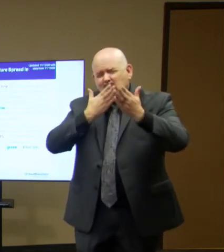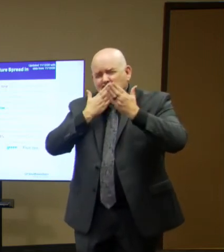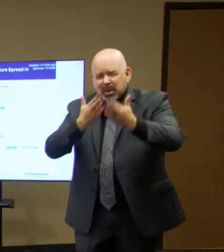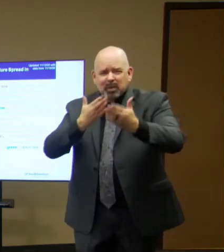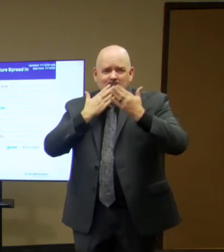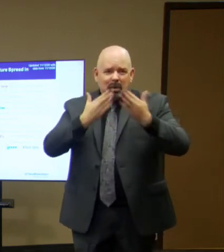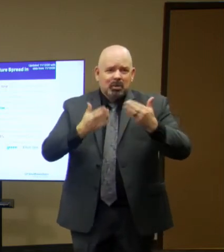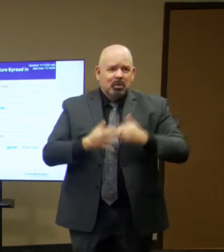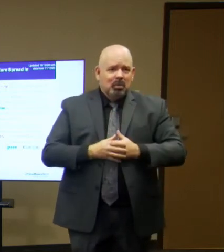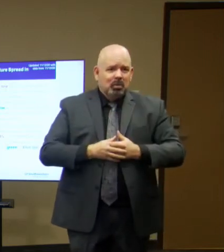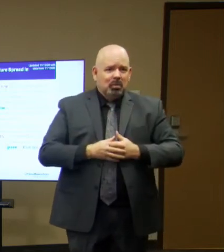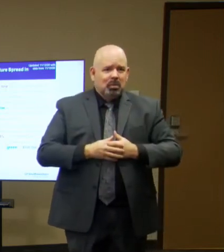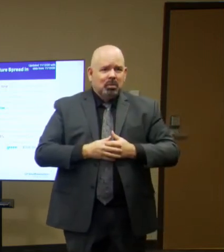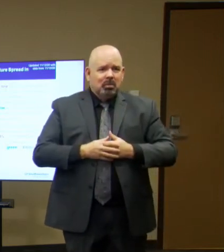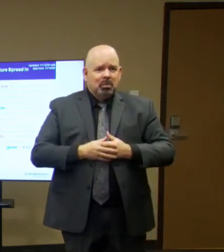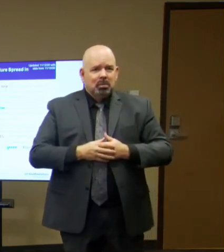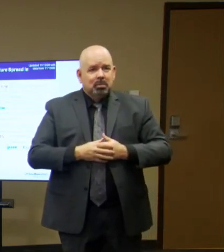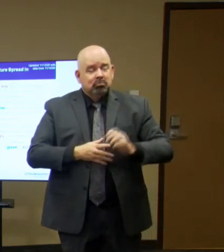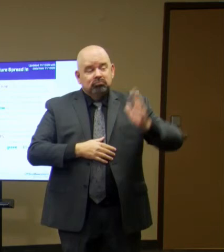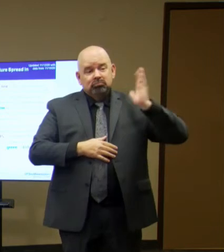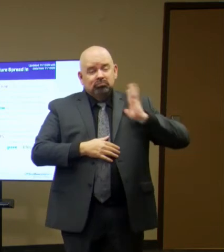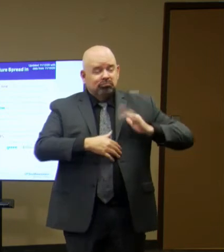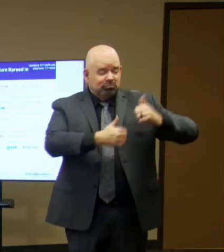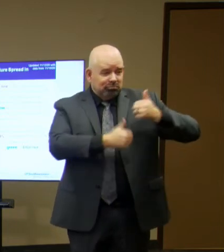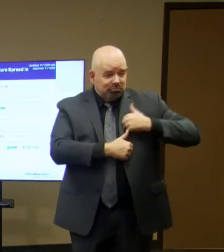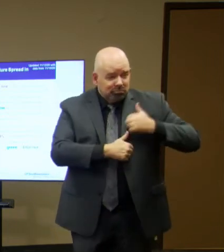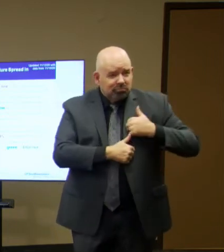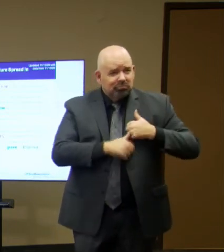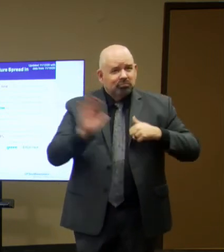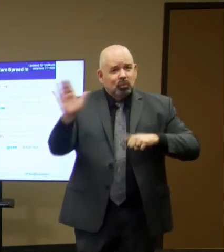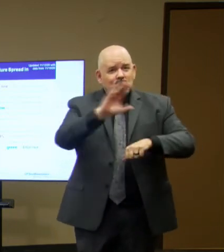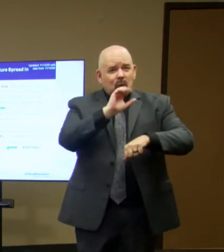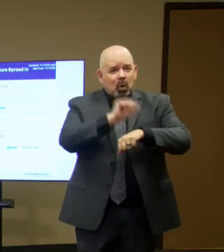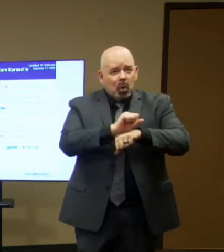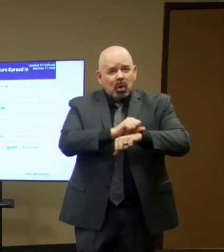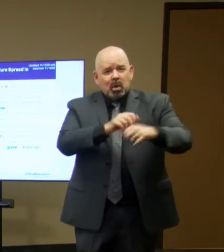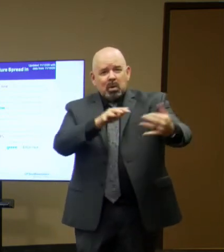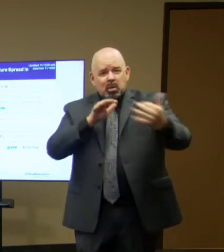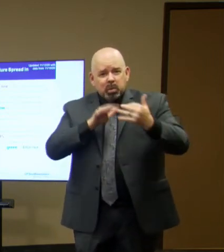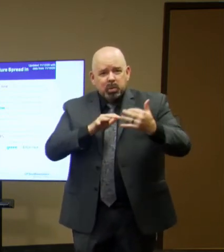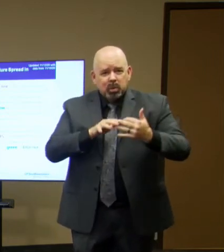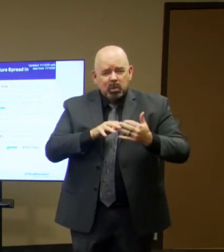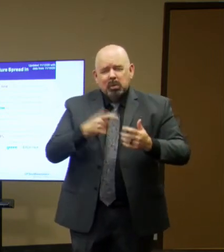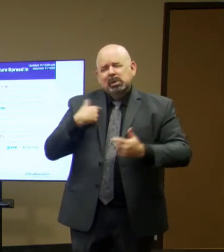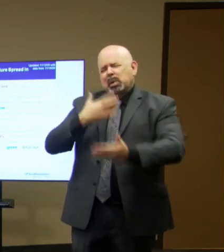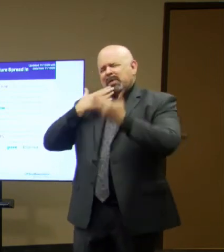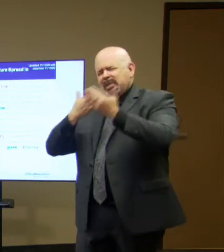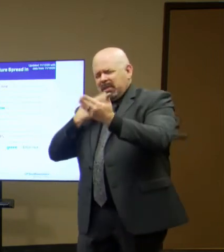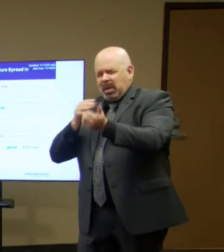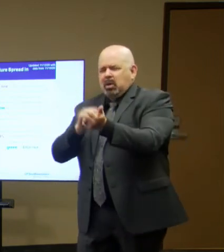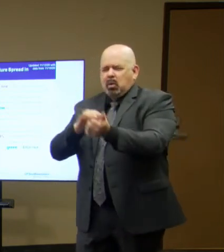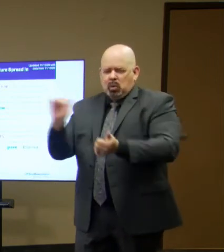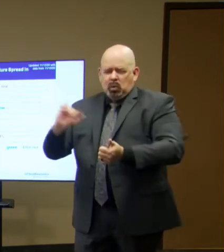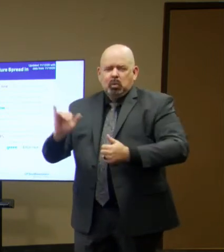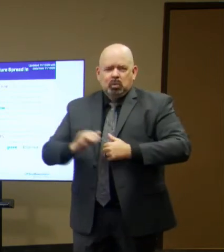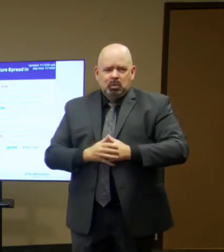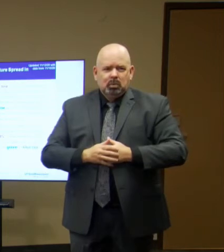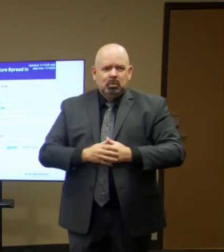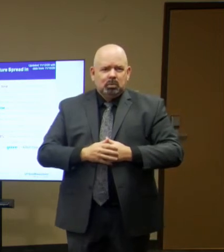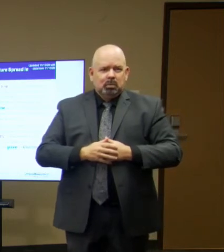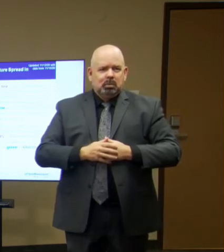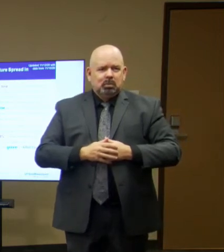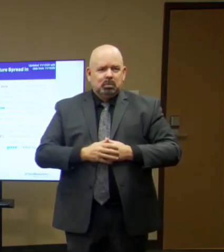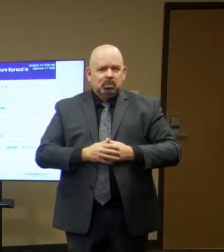your service whenever I see a doctor, and I think that means a lot to them. But what would really mean a lot to them is if we